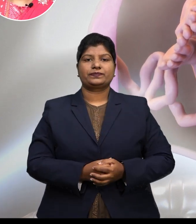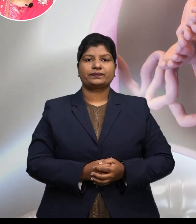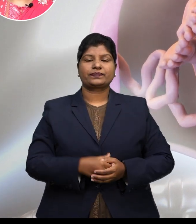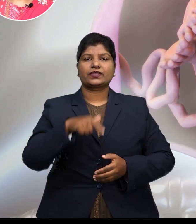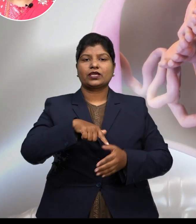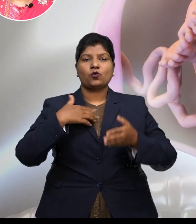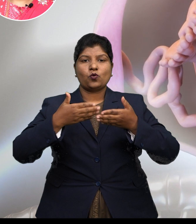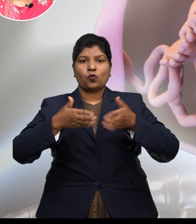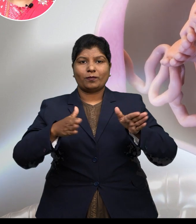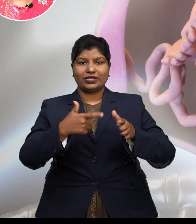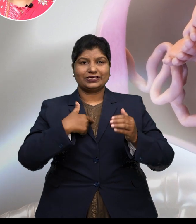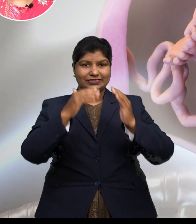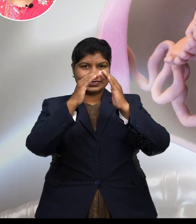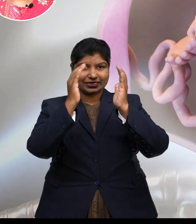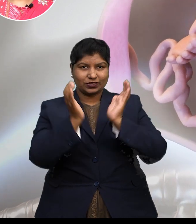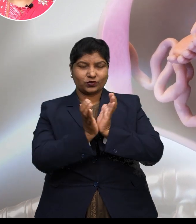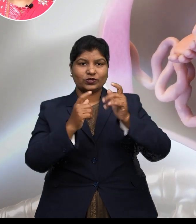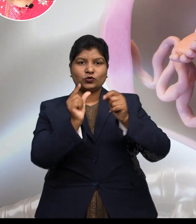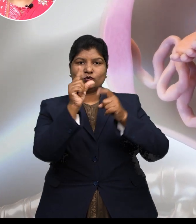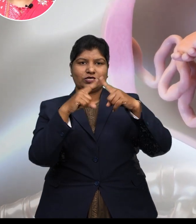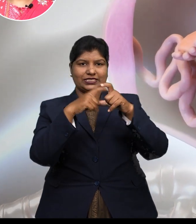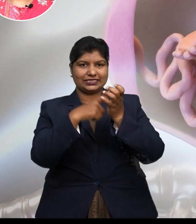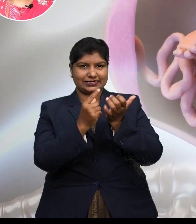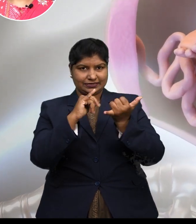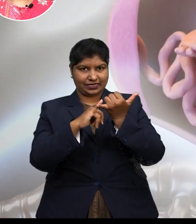the opening of the uterus,